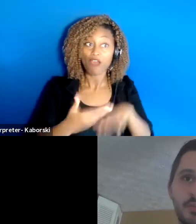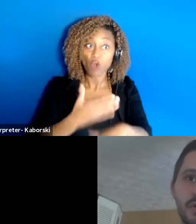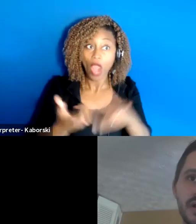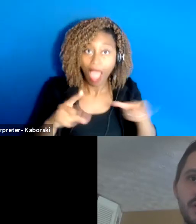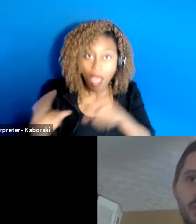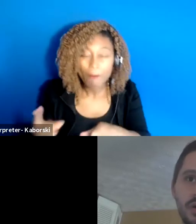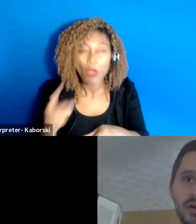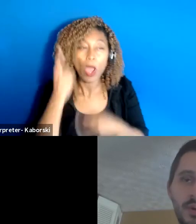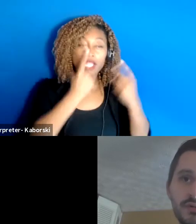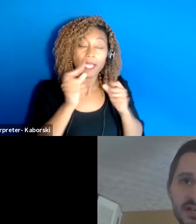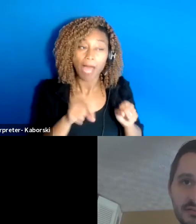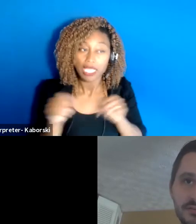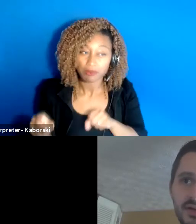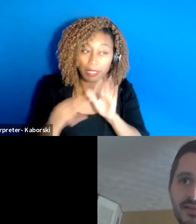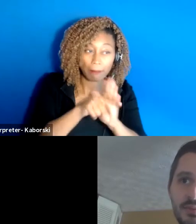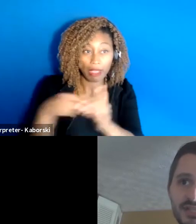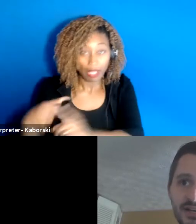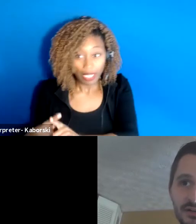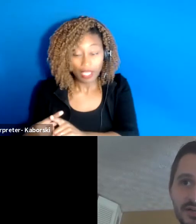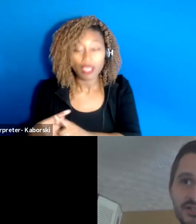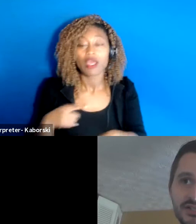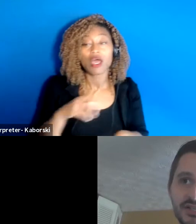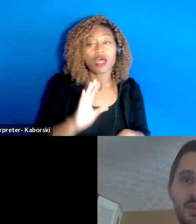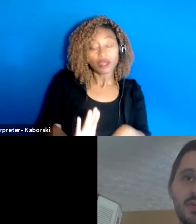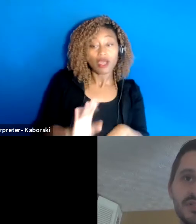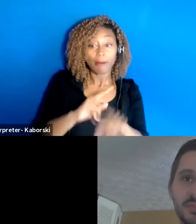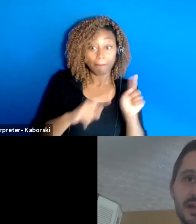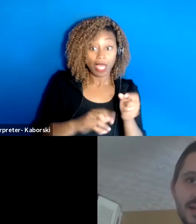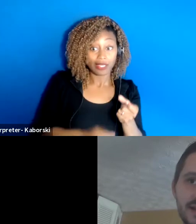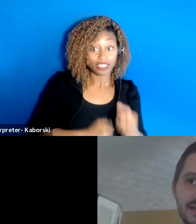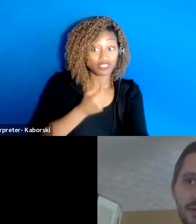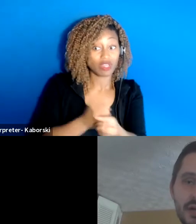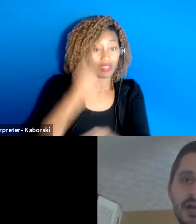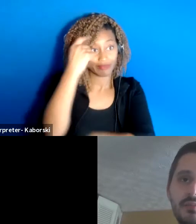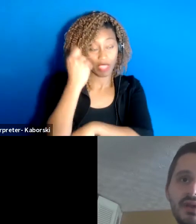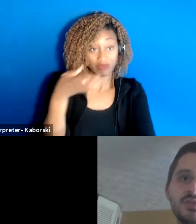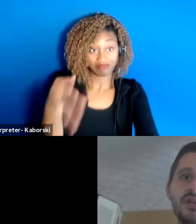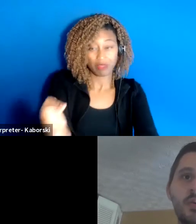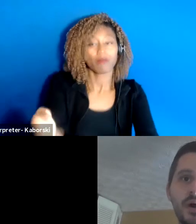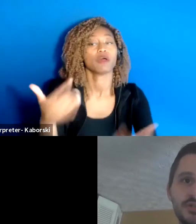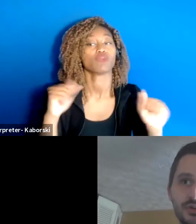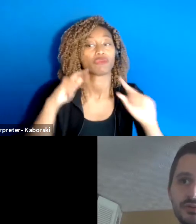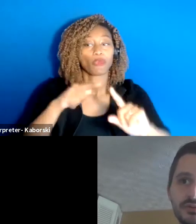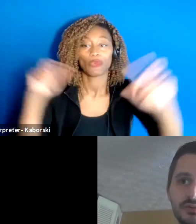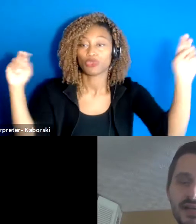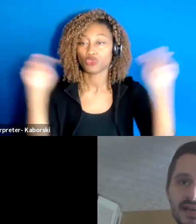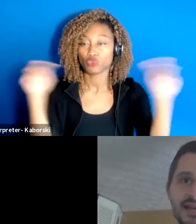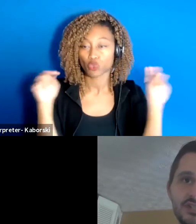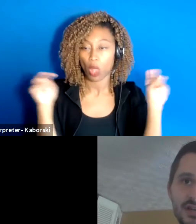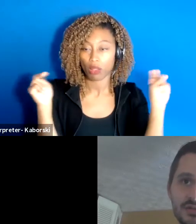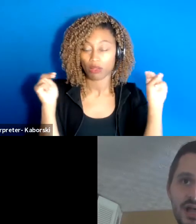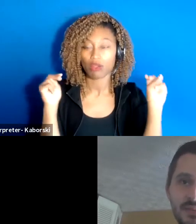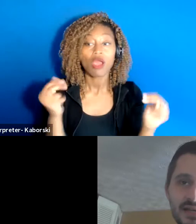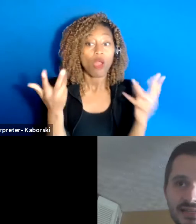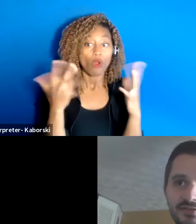of supporting or opposing that particular legislation when we're submitting that testimony, because we don't want to